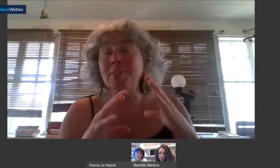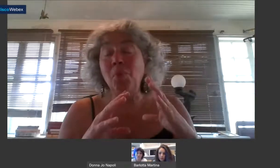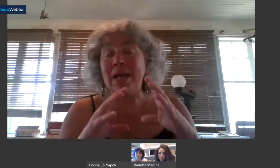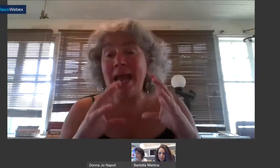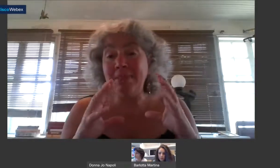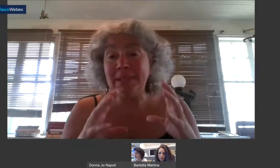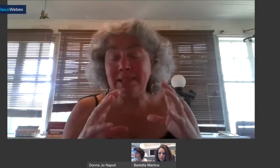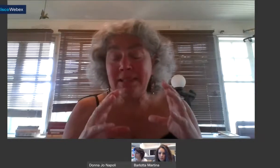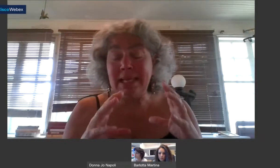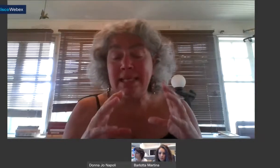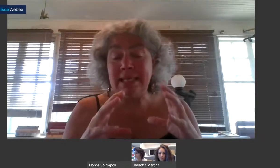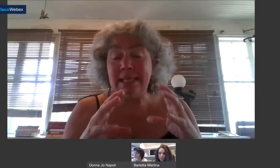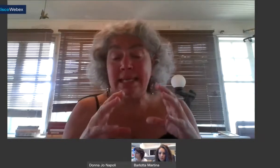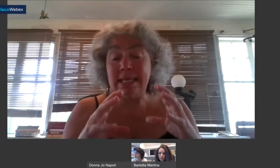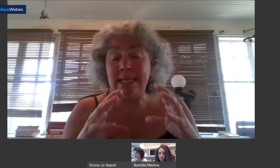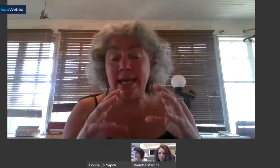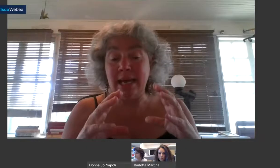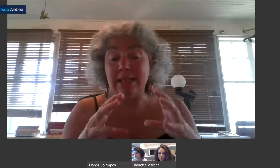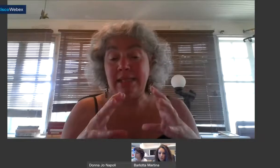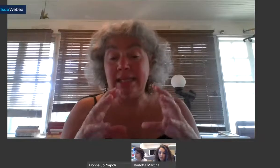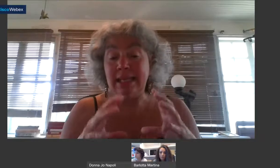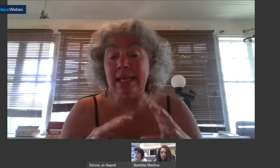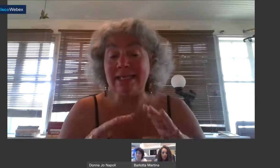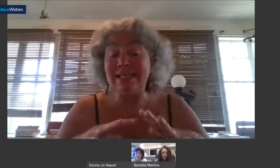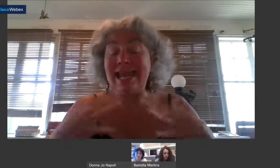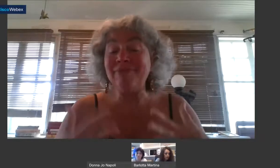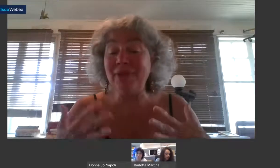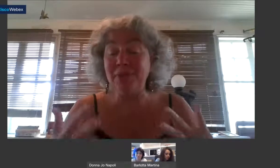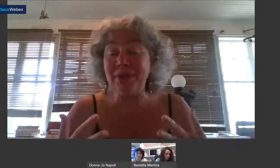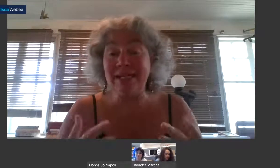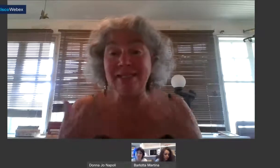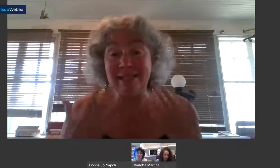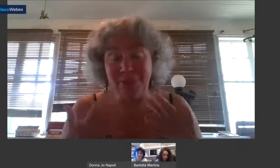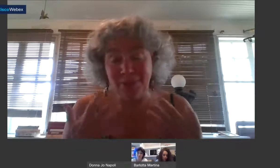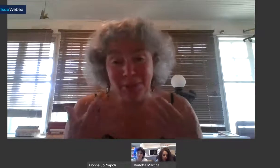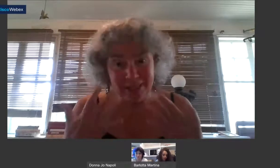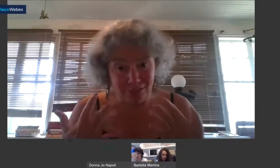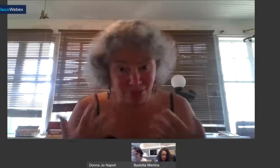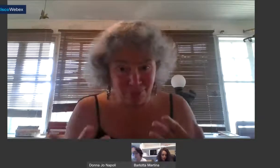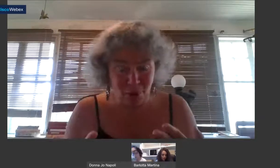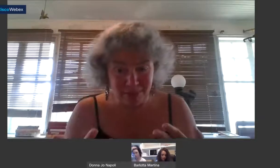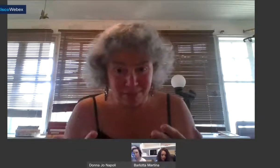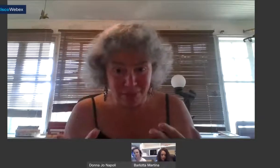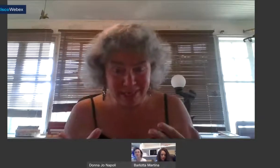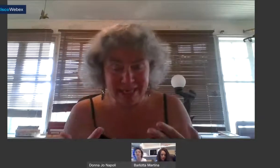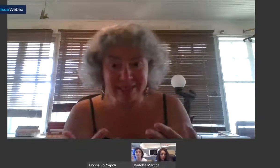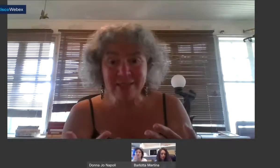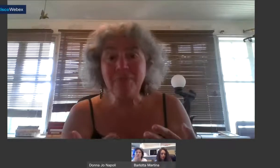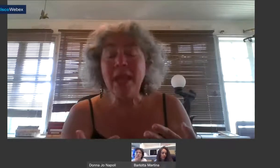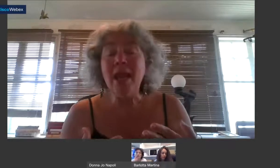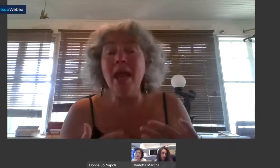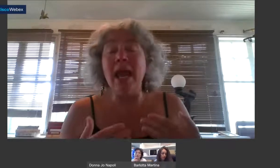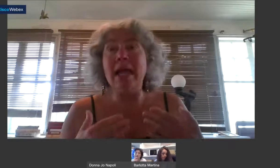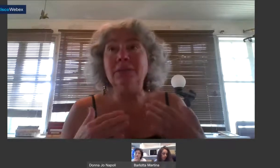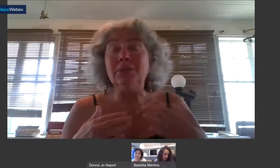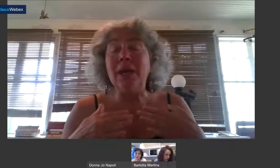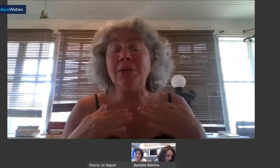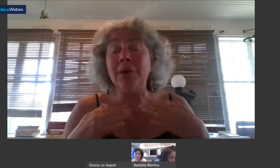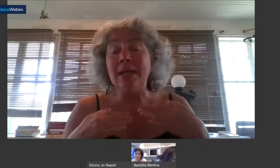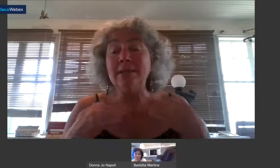What happens in the in deaf communities are small communities. And when you're in a